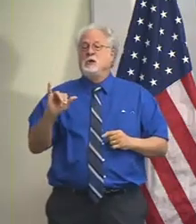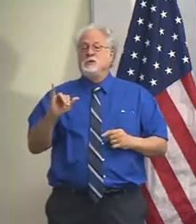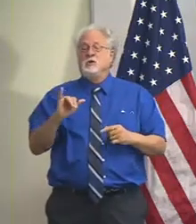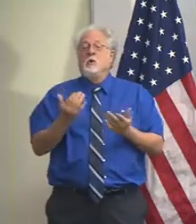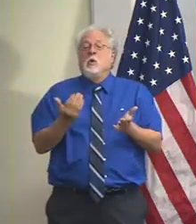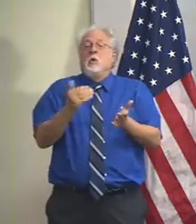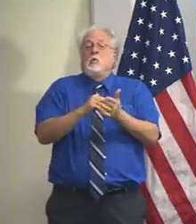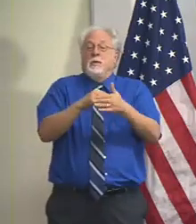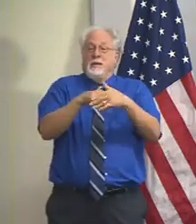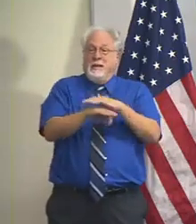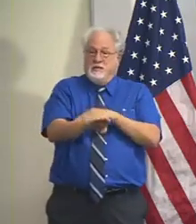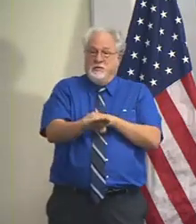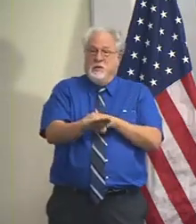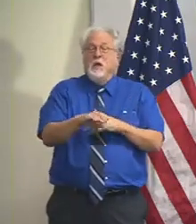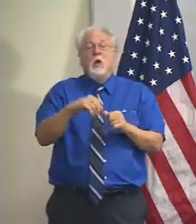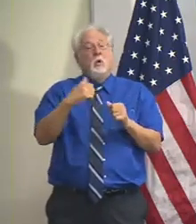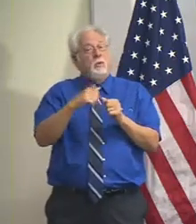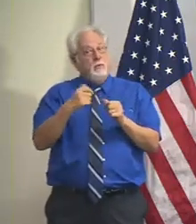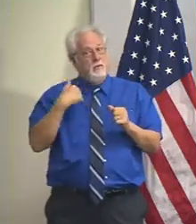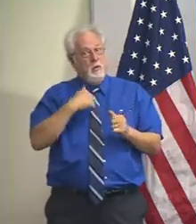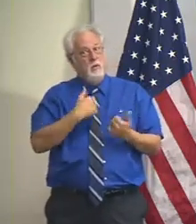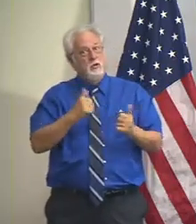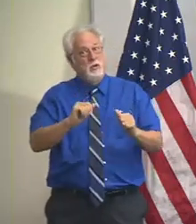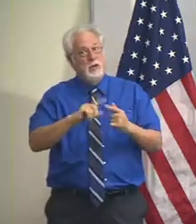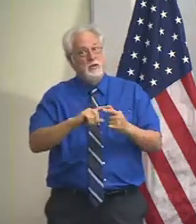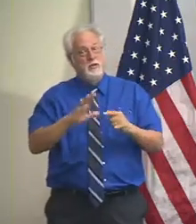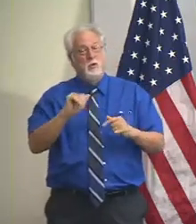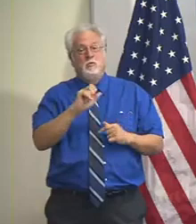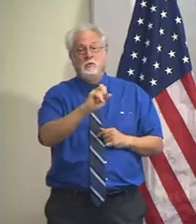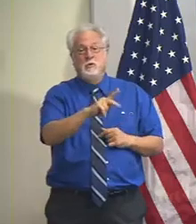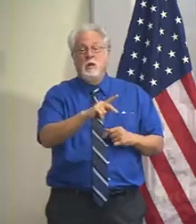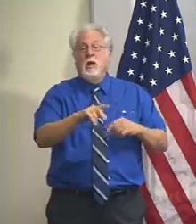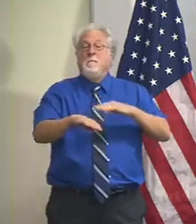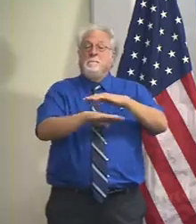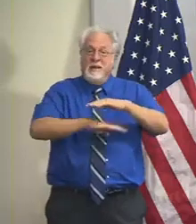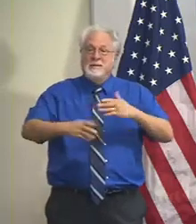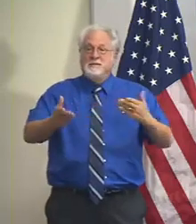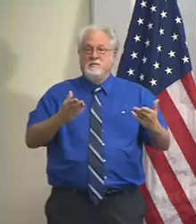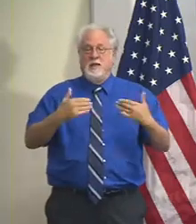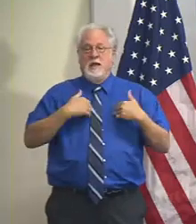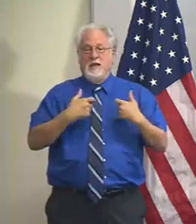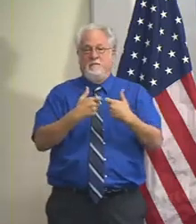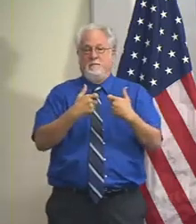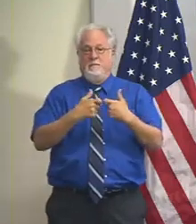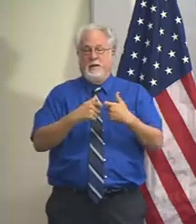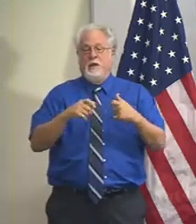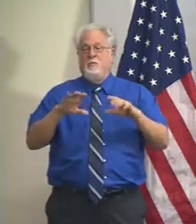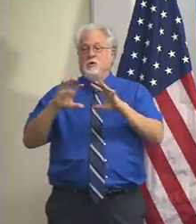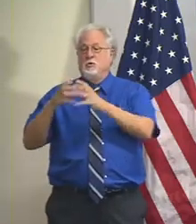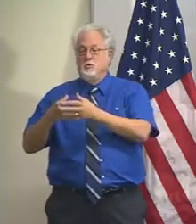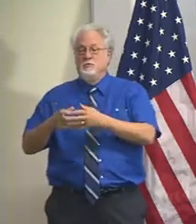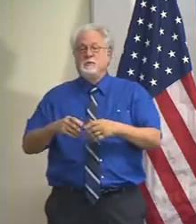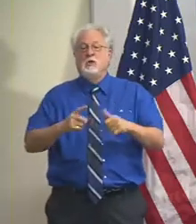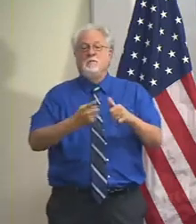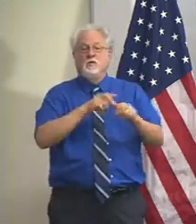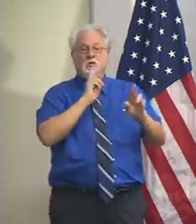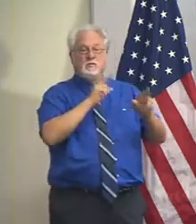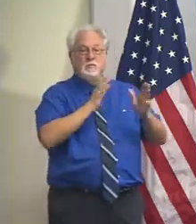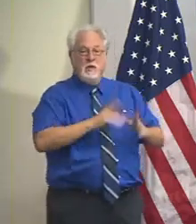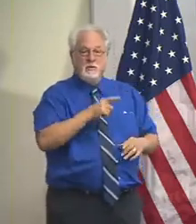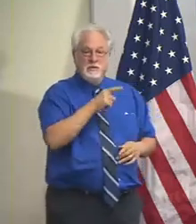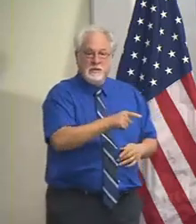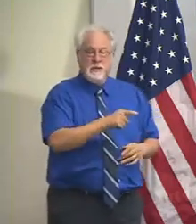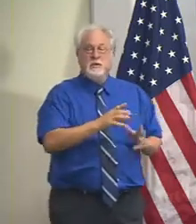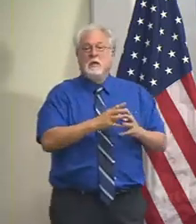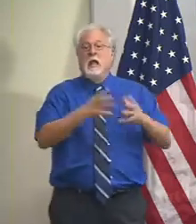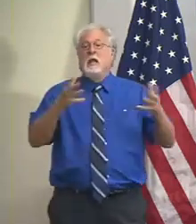reentry. Because remember, we're trying to restore basic services. We have power crews, we have first responders in there. There's still